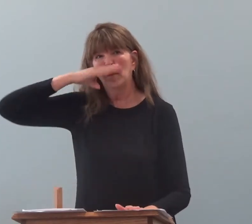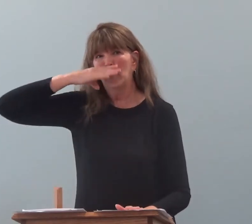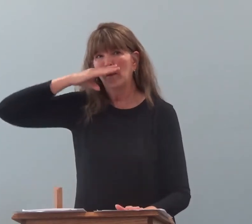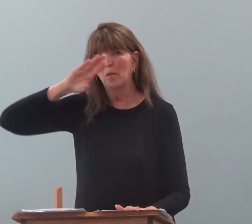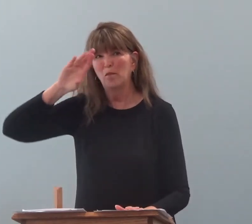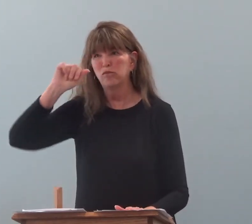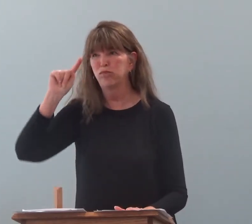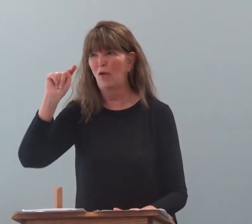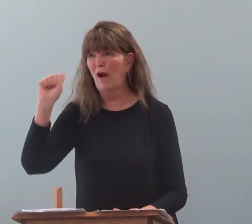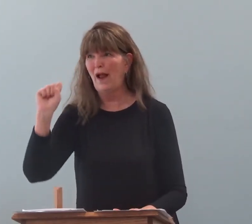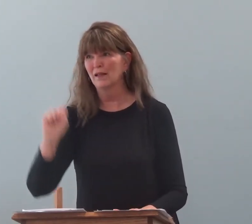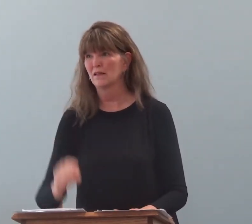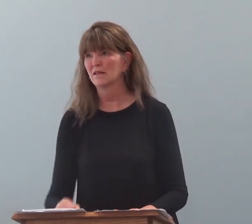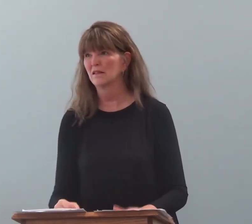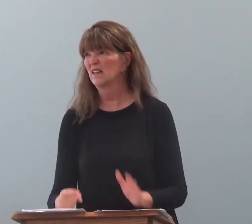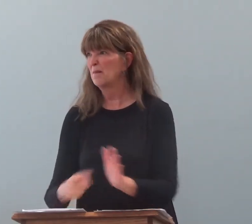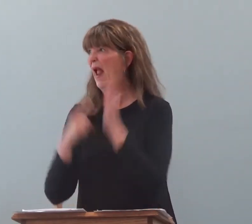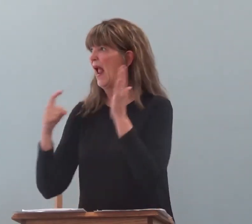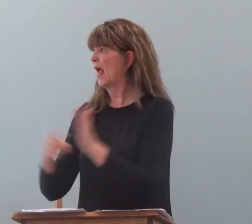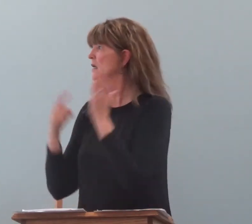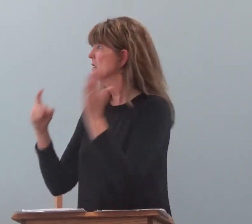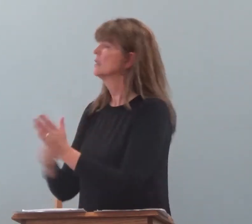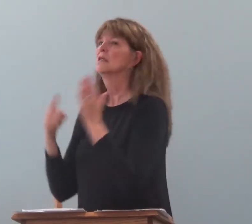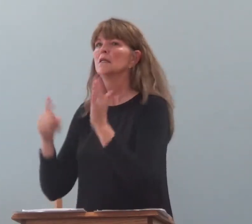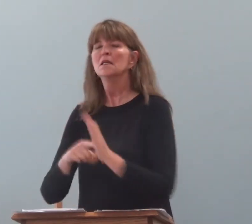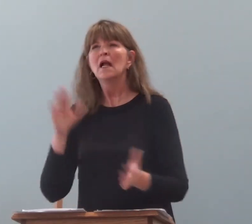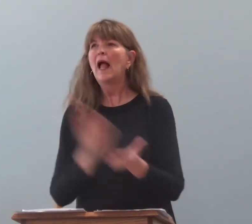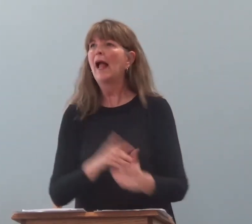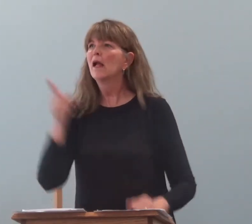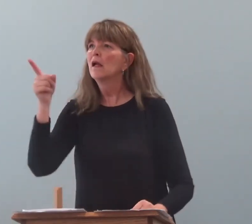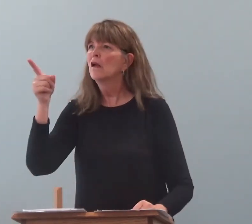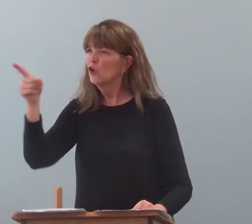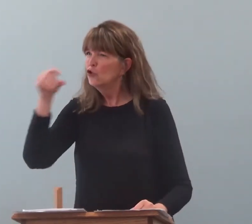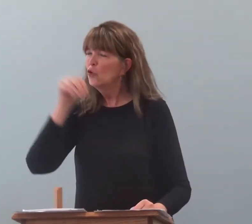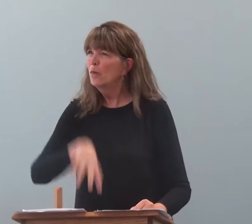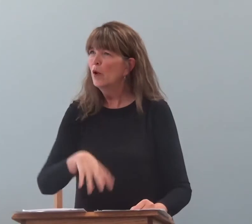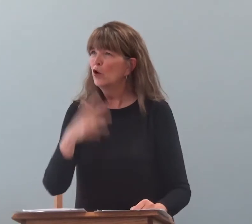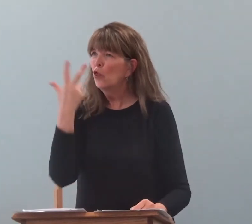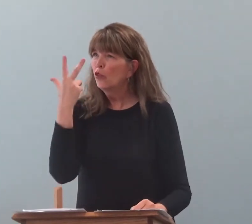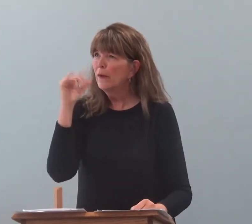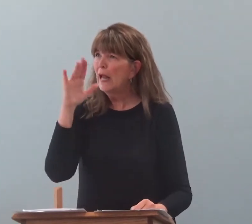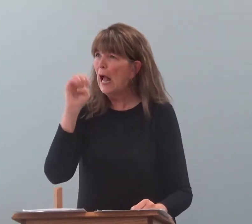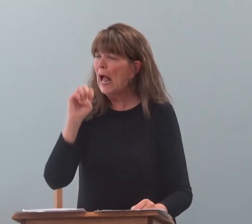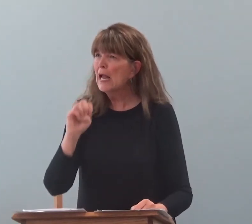that, we can become spoiled brats, and we can be entitled